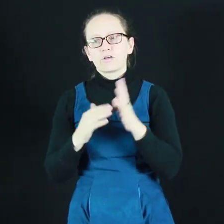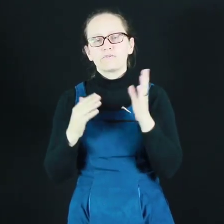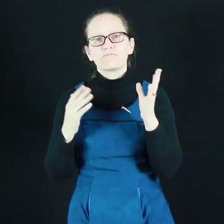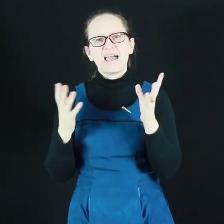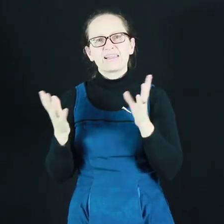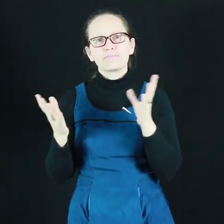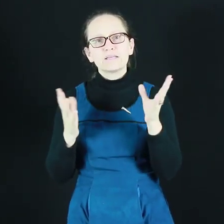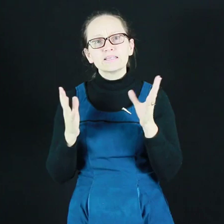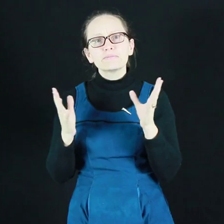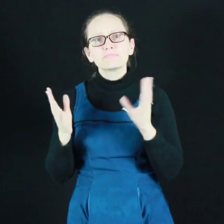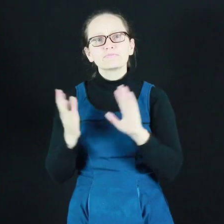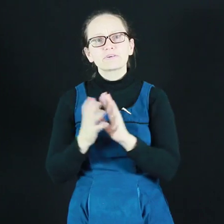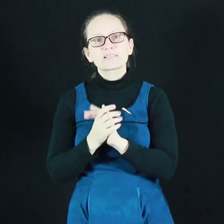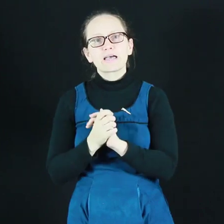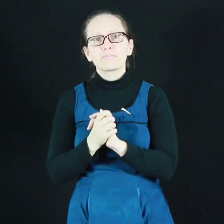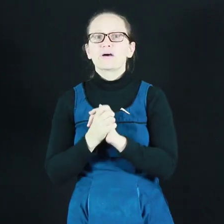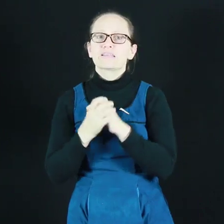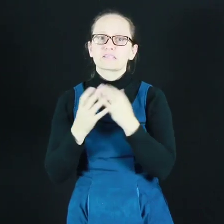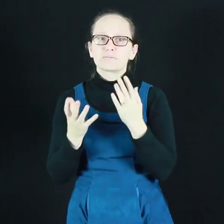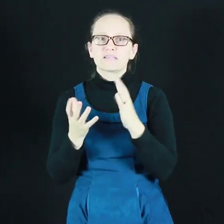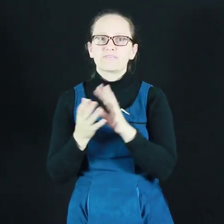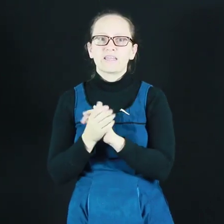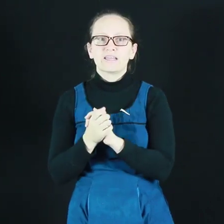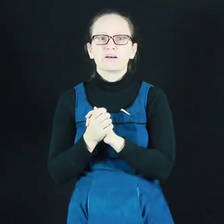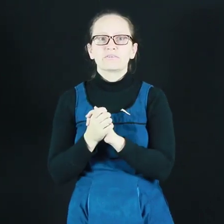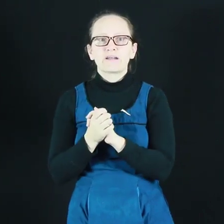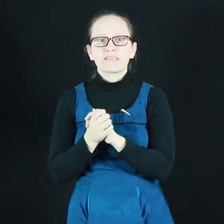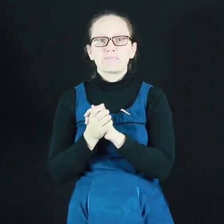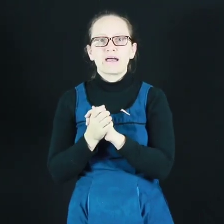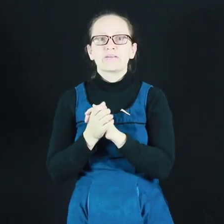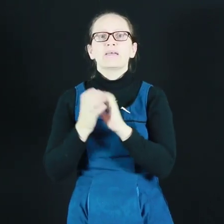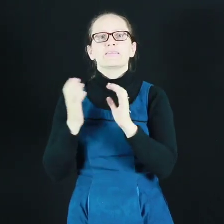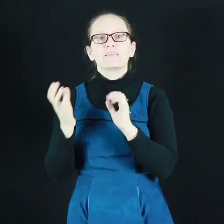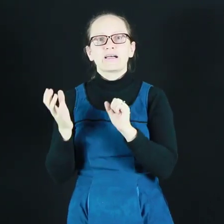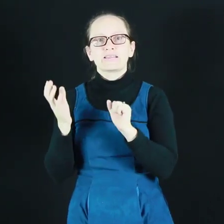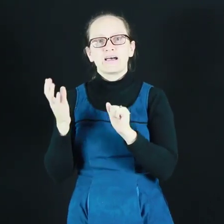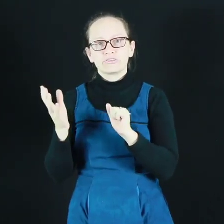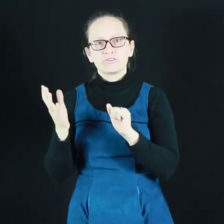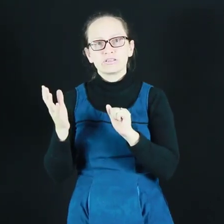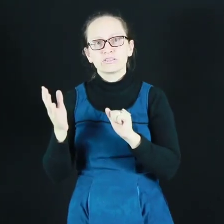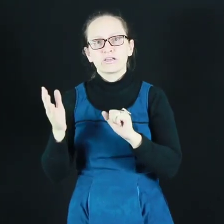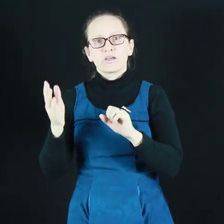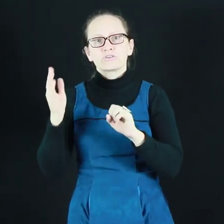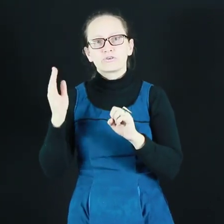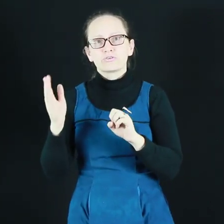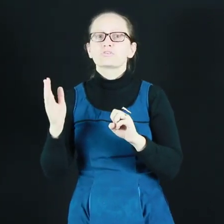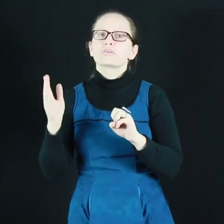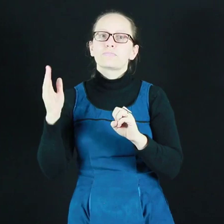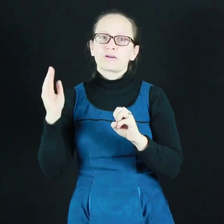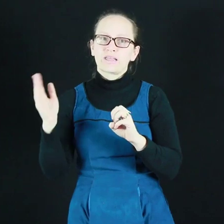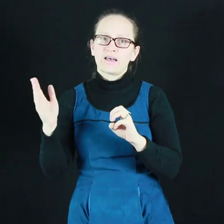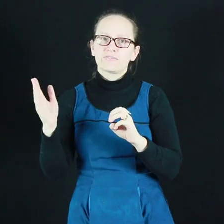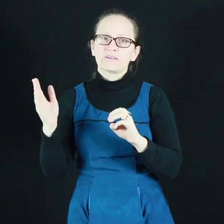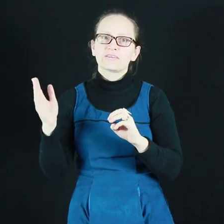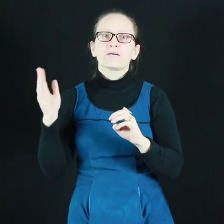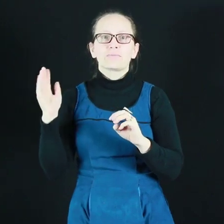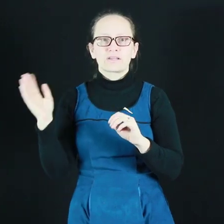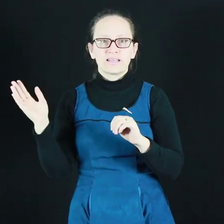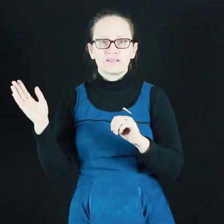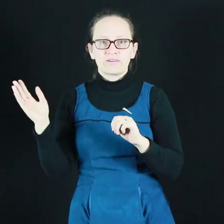So aluminium, for example, has a specific heat of around about 900 joules per Kelvin per